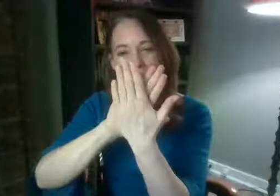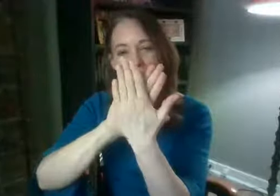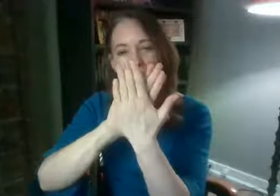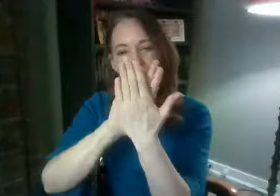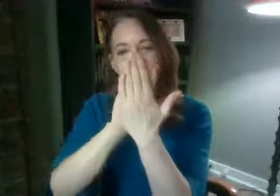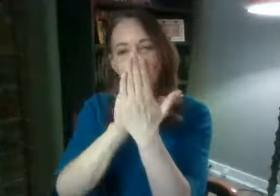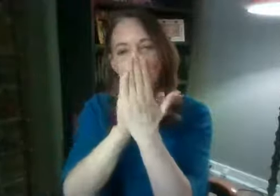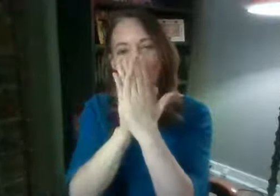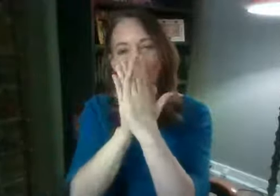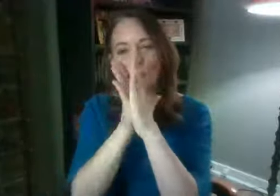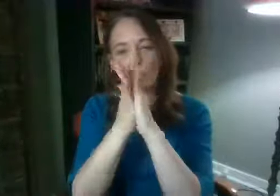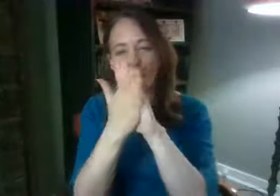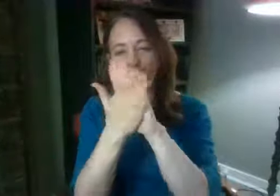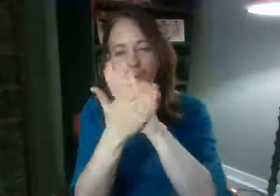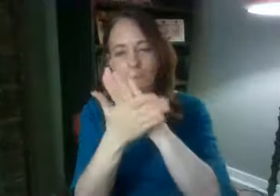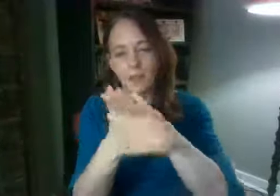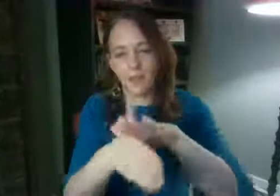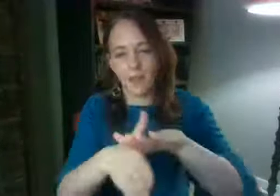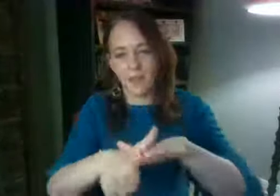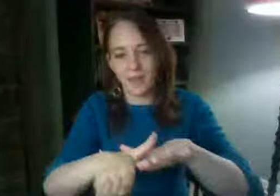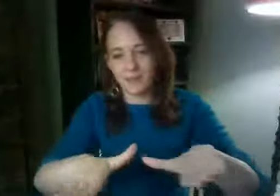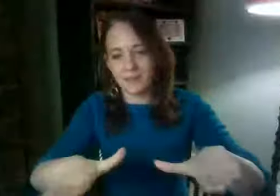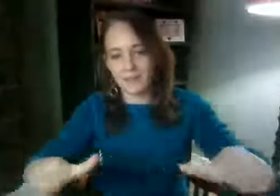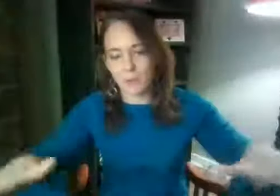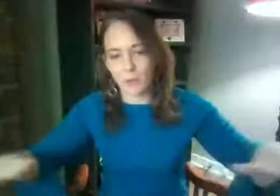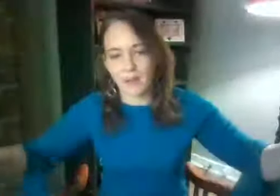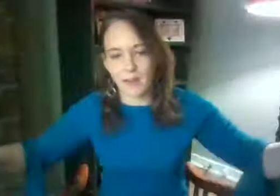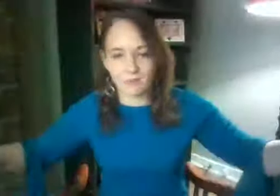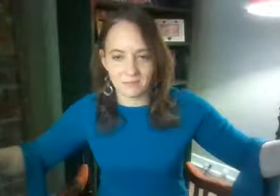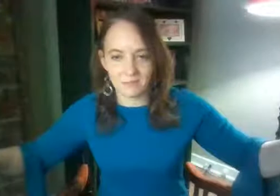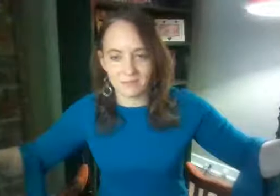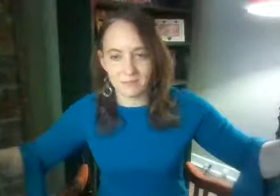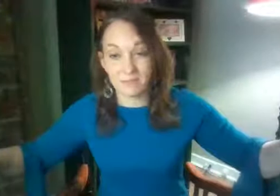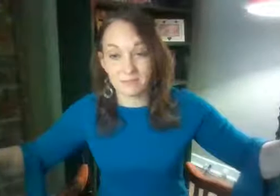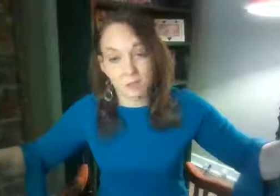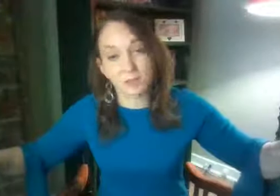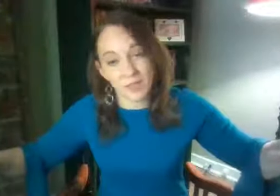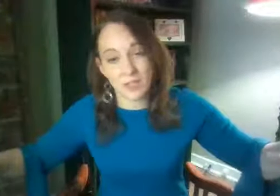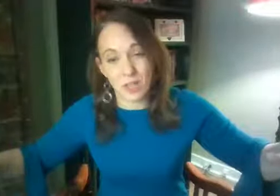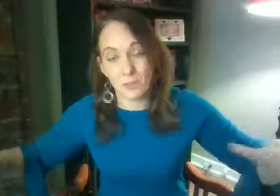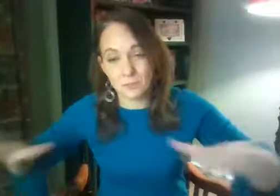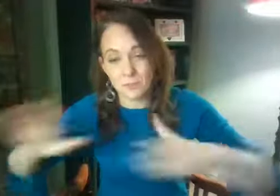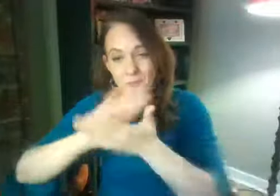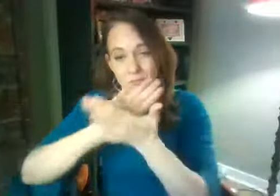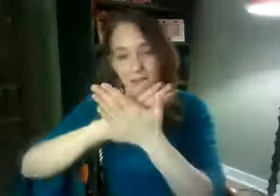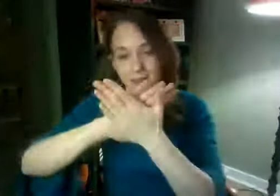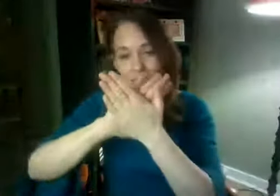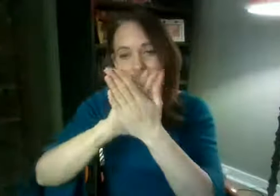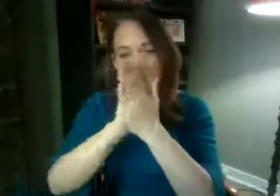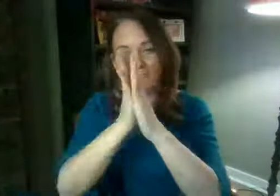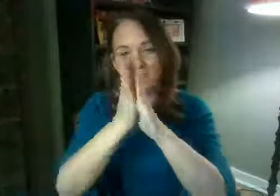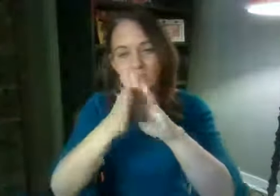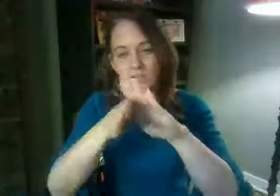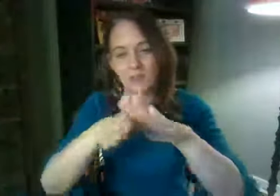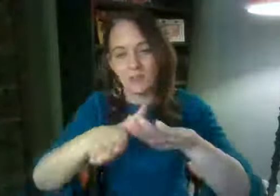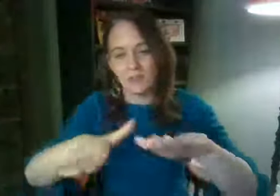that, and you switch them, and then you spread it out. Like Ufres Shalom Aleinu, right? So